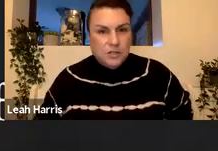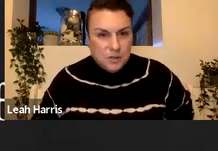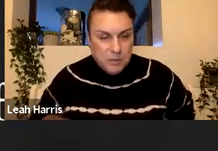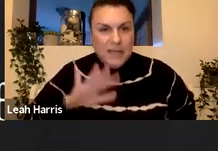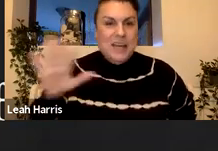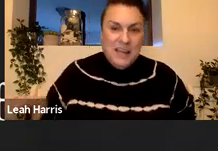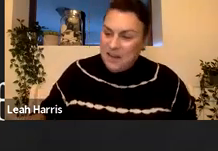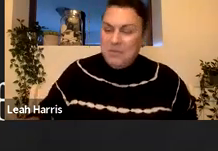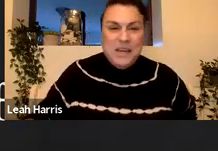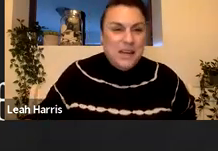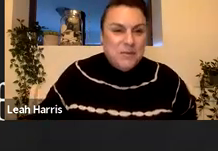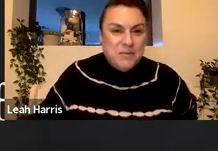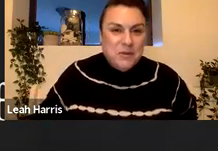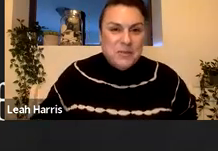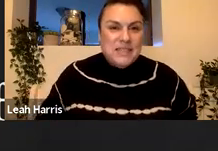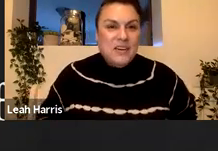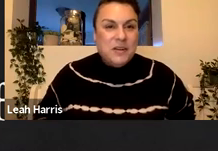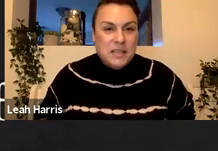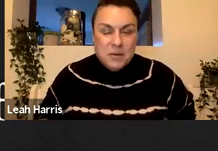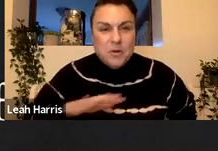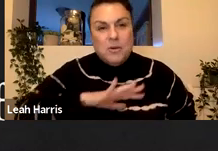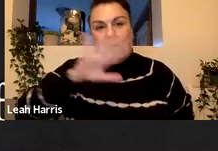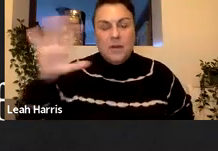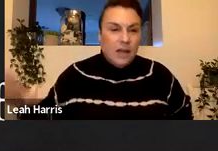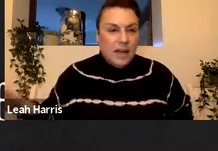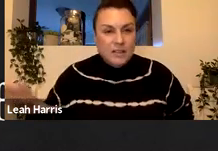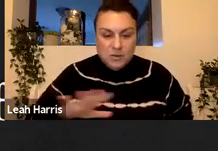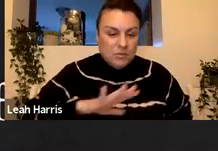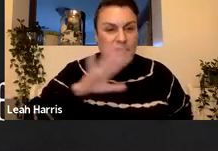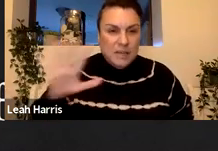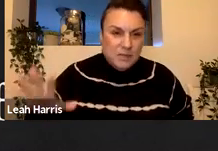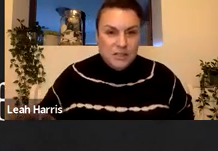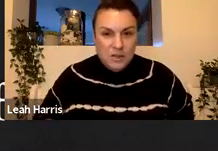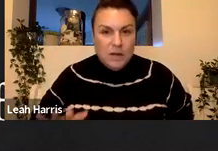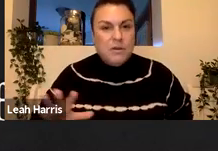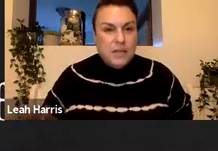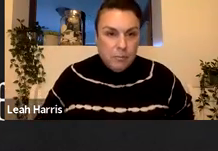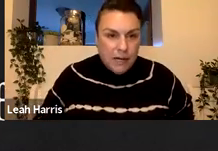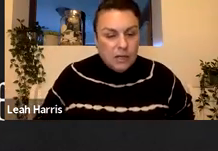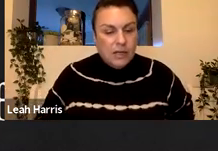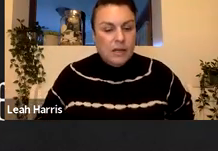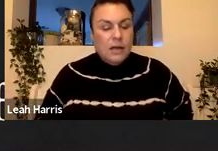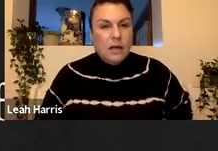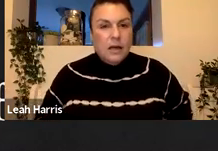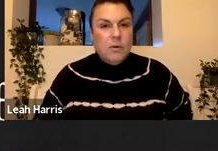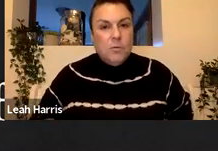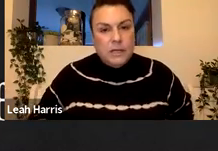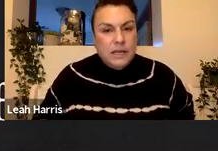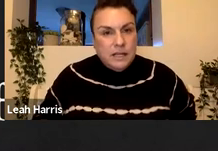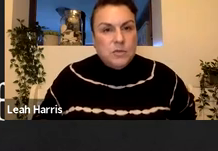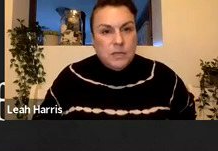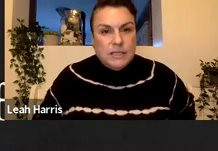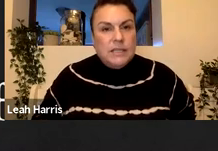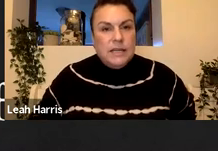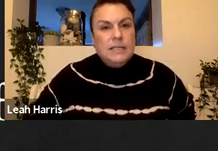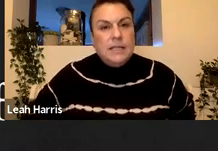trying to speak on behalf of the folks that created that program i don't claim to know everything about it um but one